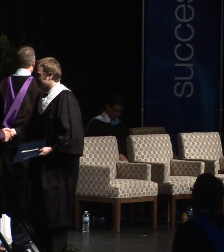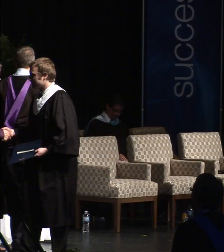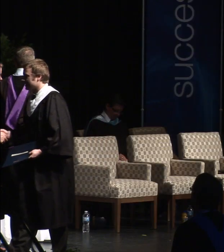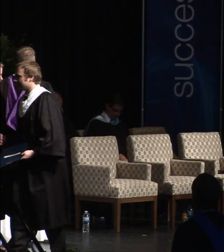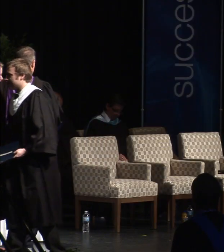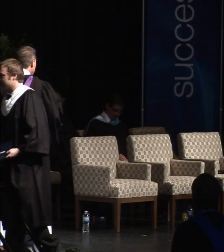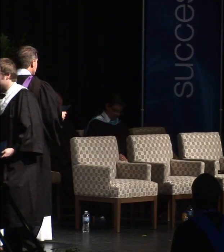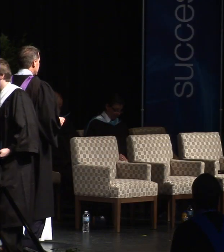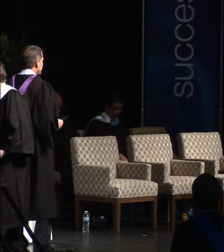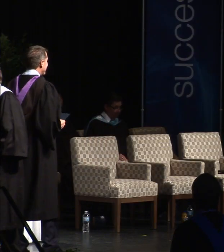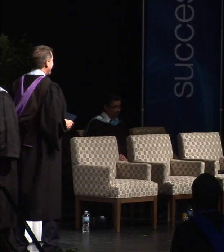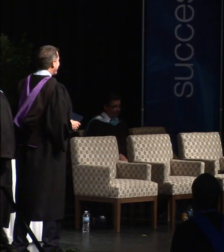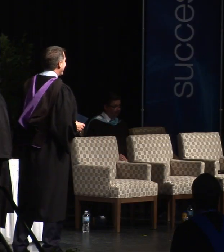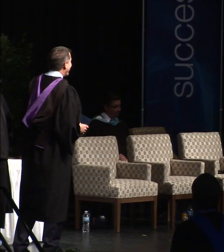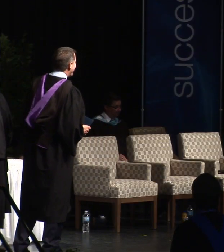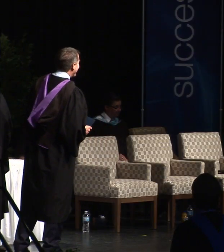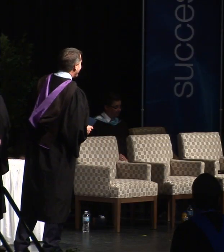Sandra Lynn Morrison, honors.